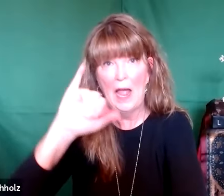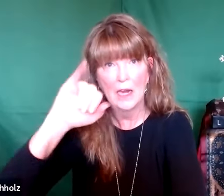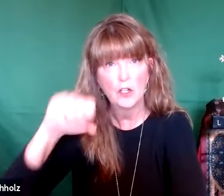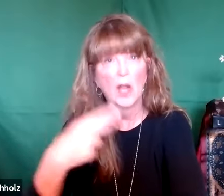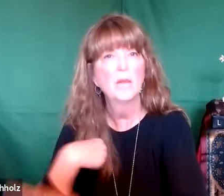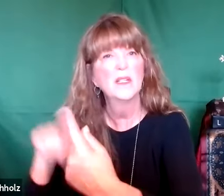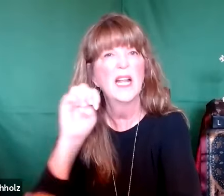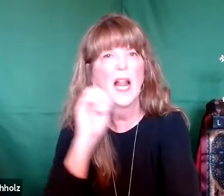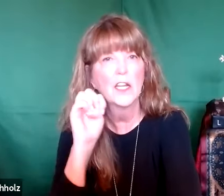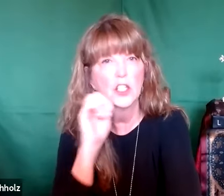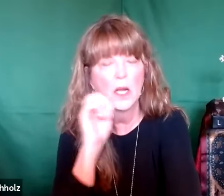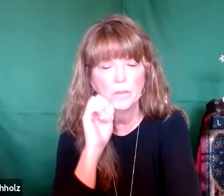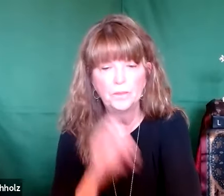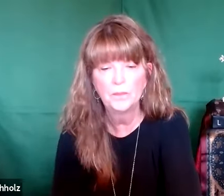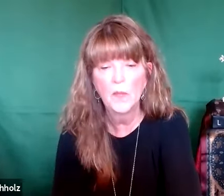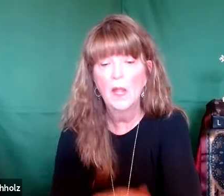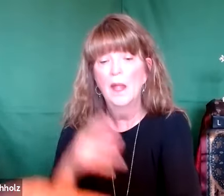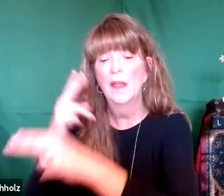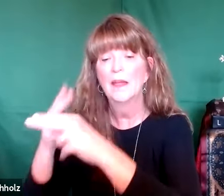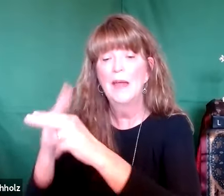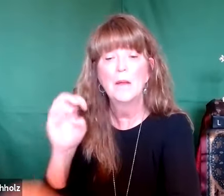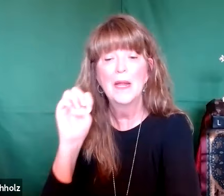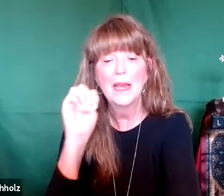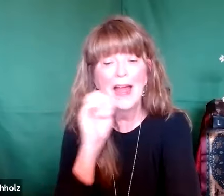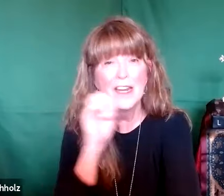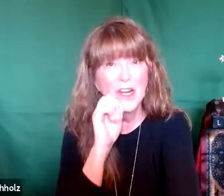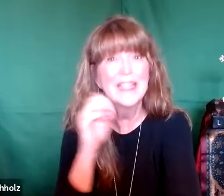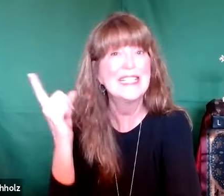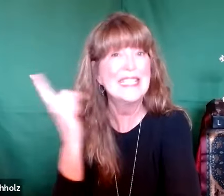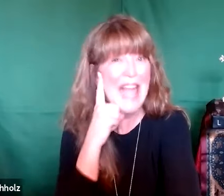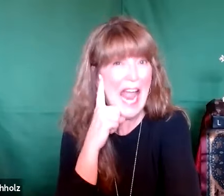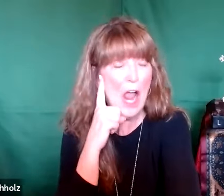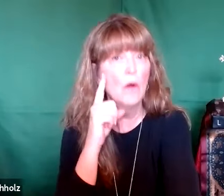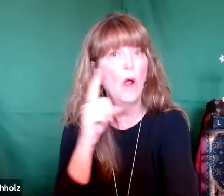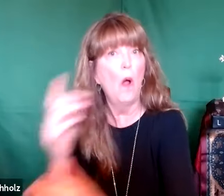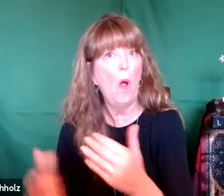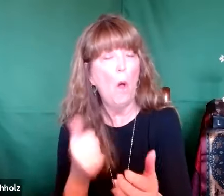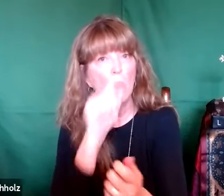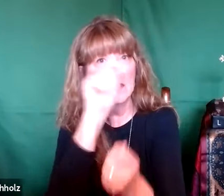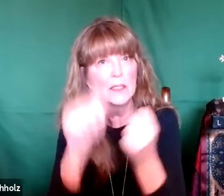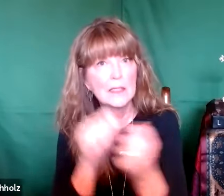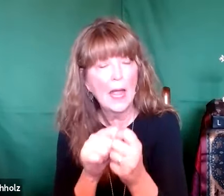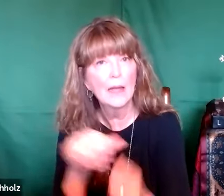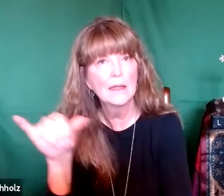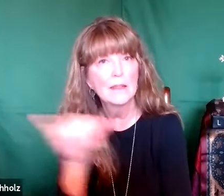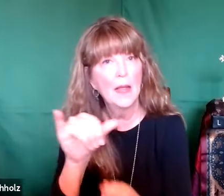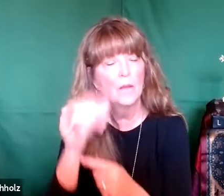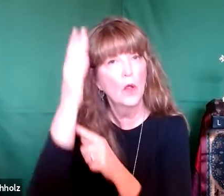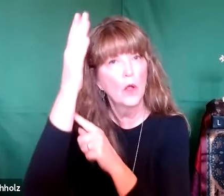and the word Eloi, or Elijah, means Elijah. And Elijah sounds